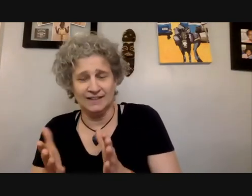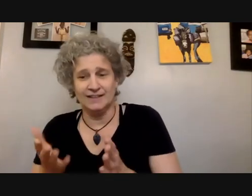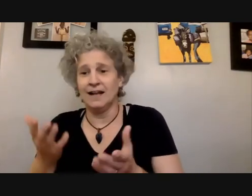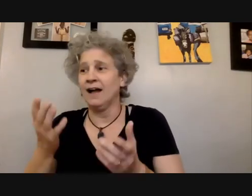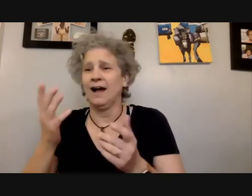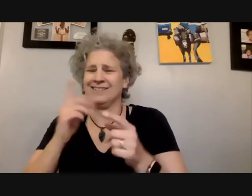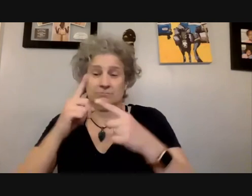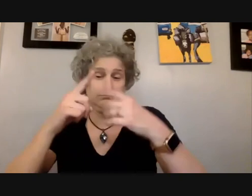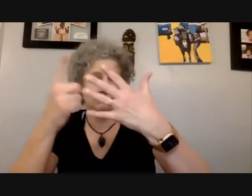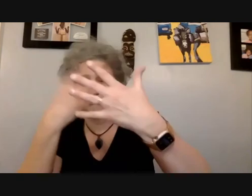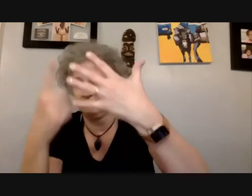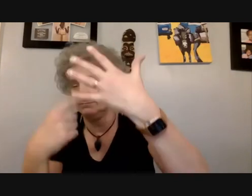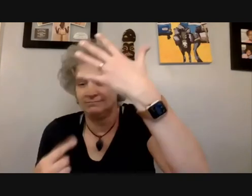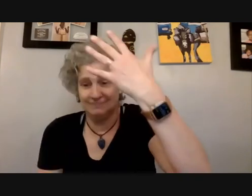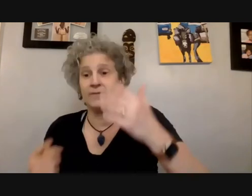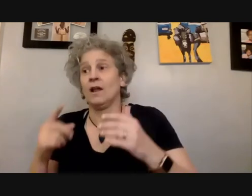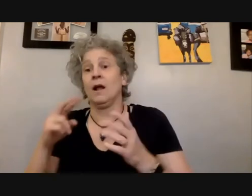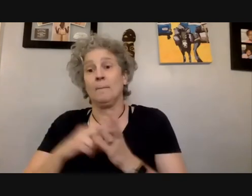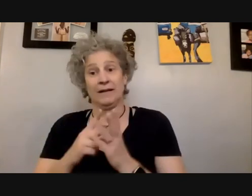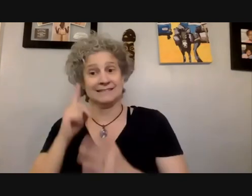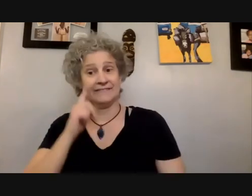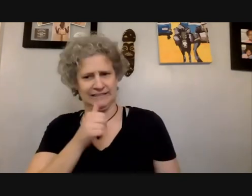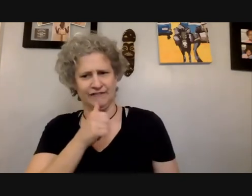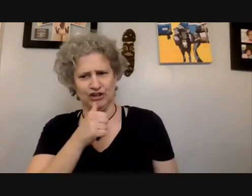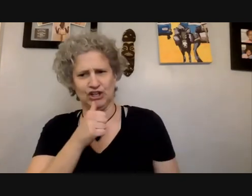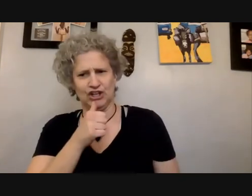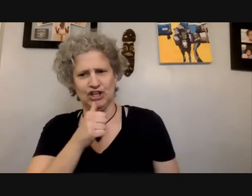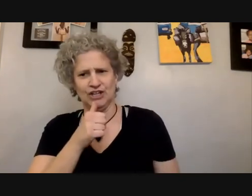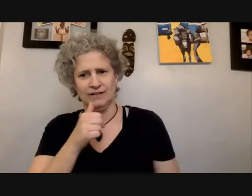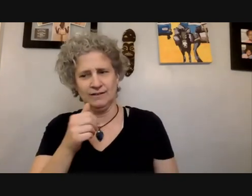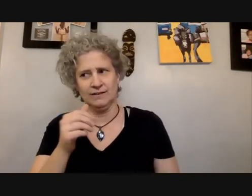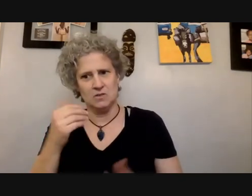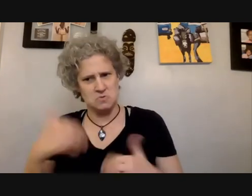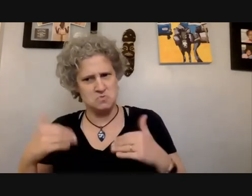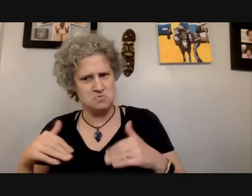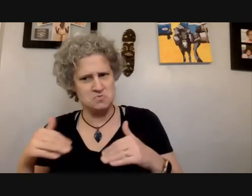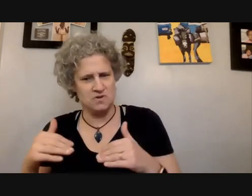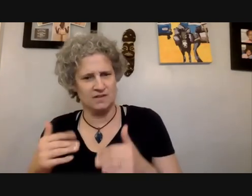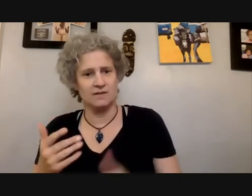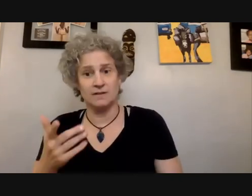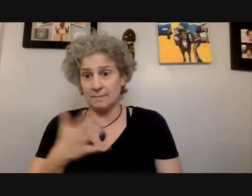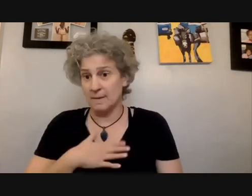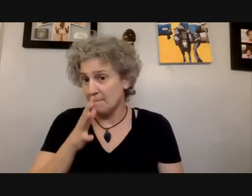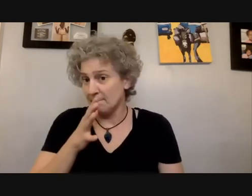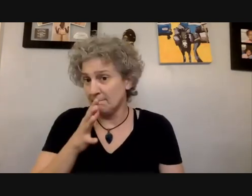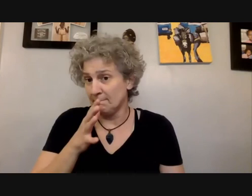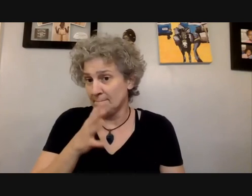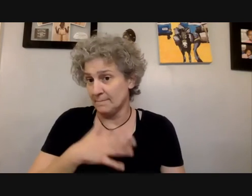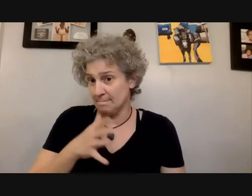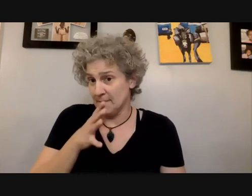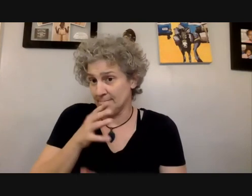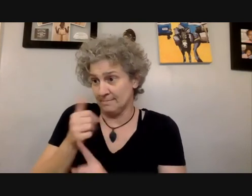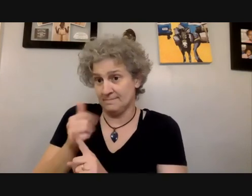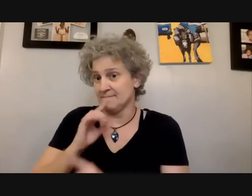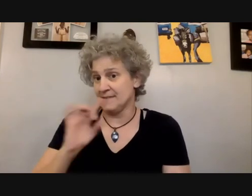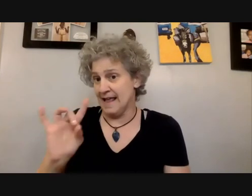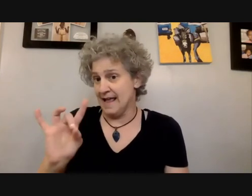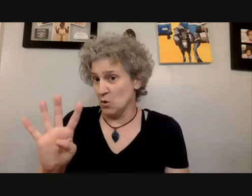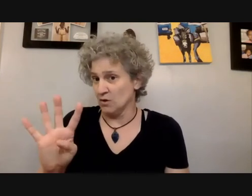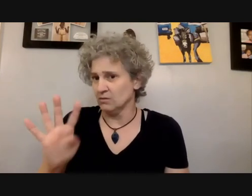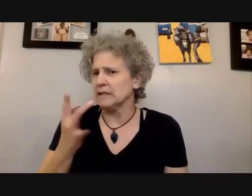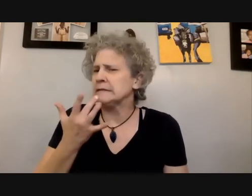of bringing in an interpreter, for example, being, a financial hardship or being something that's just an additional responsibility that people